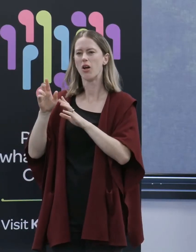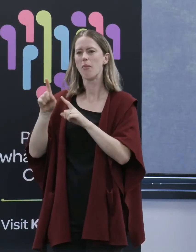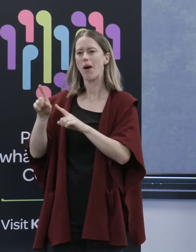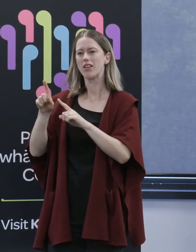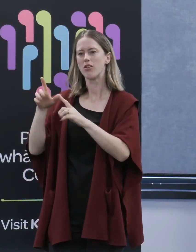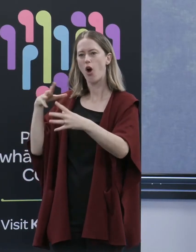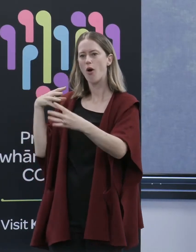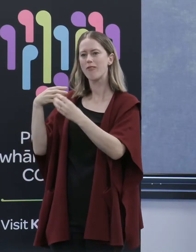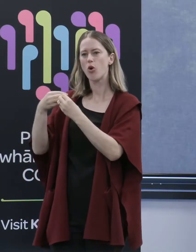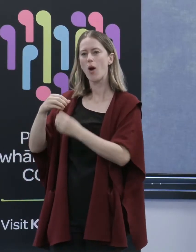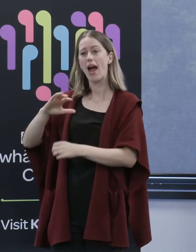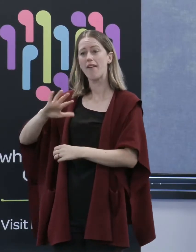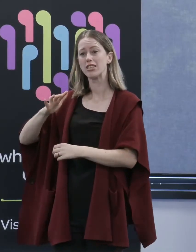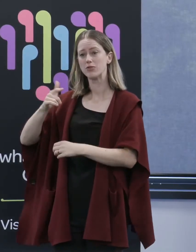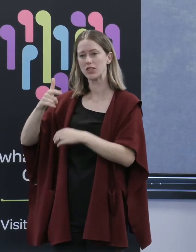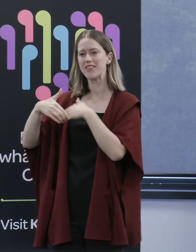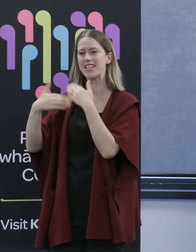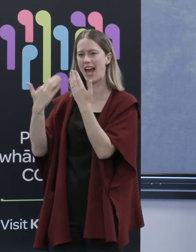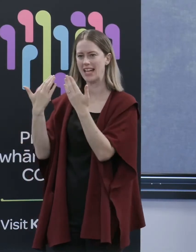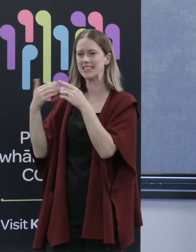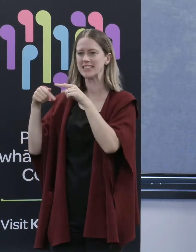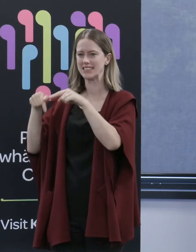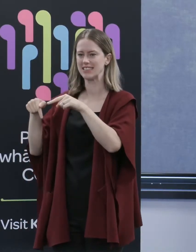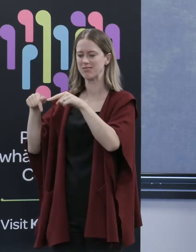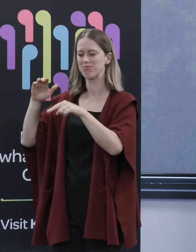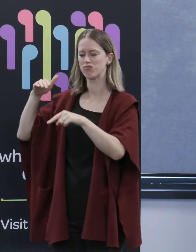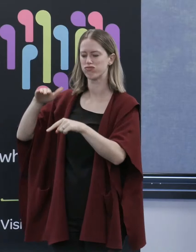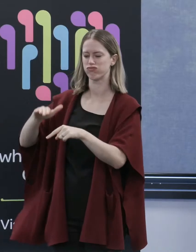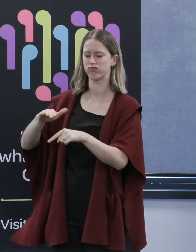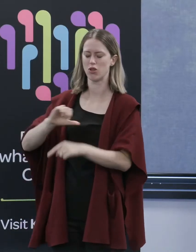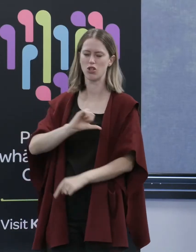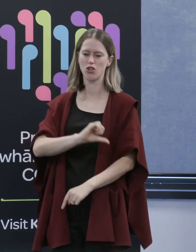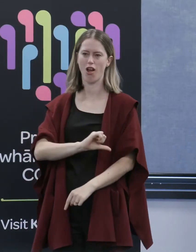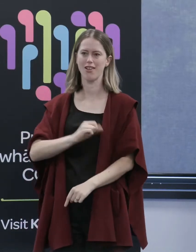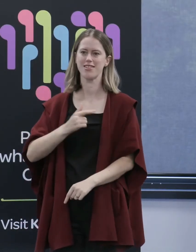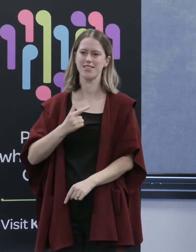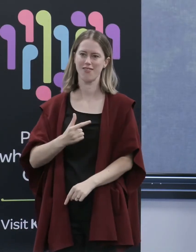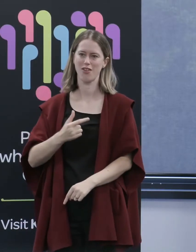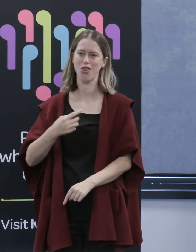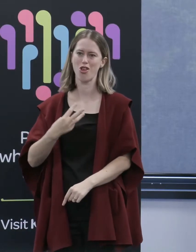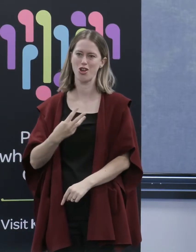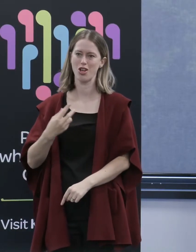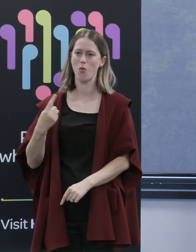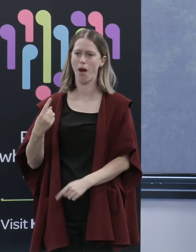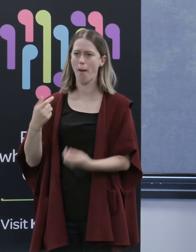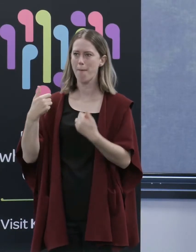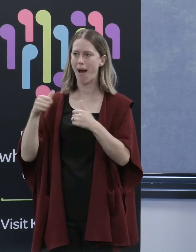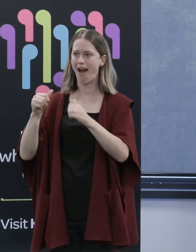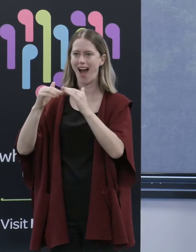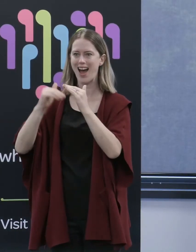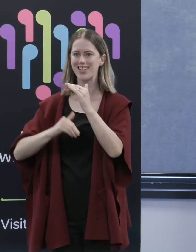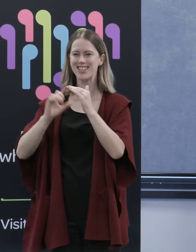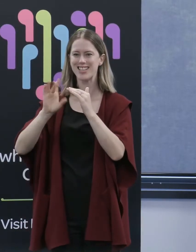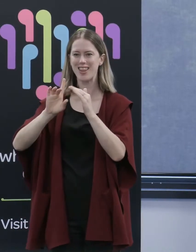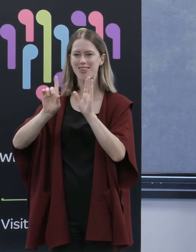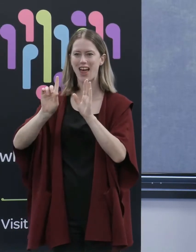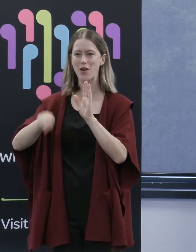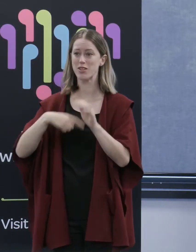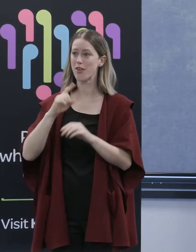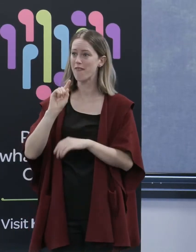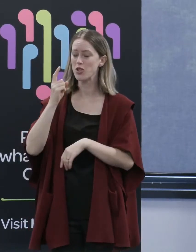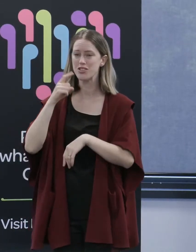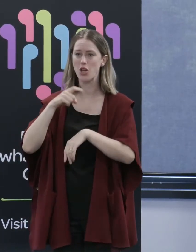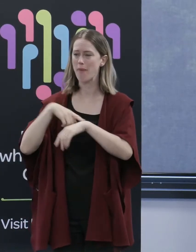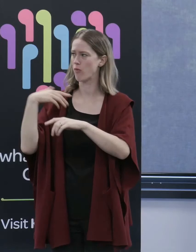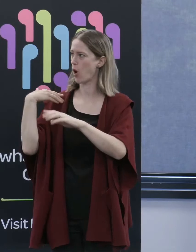on is that rolling 7-day average. That is now 9,731, the first time it's been below 10,000